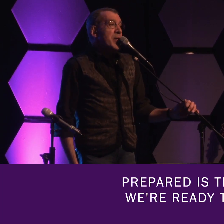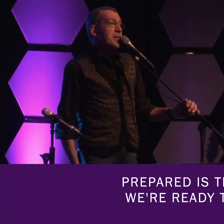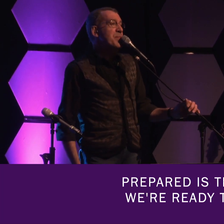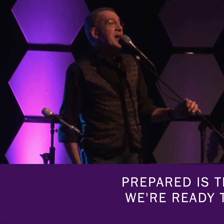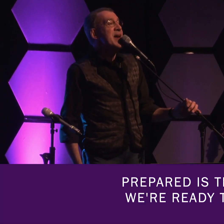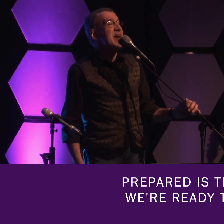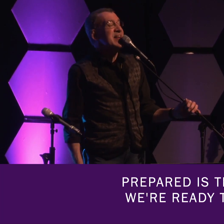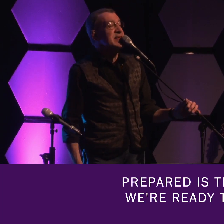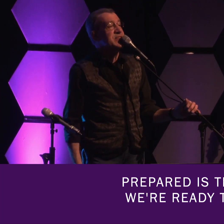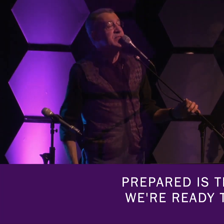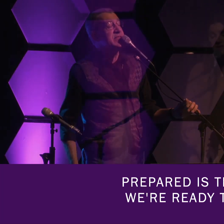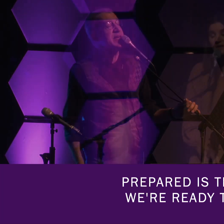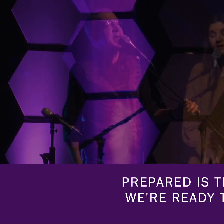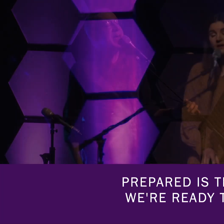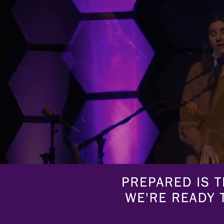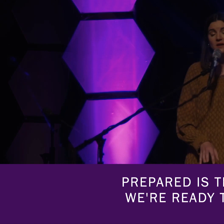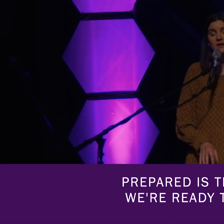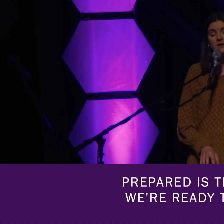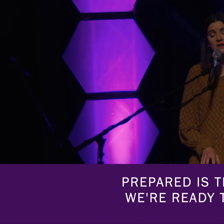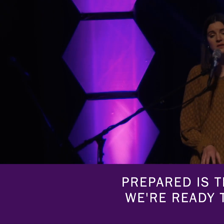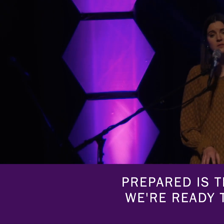come. Prepared is the